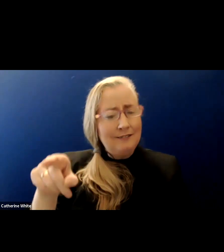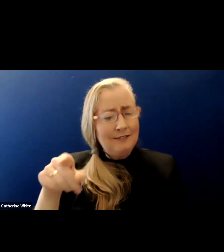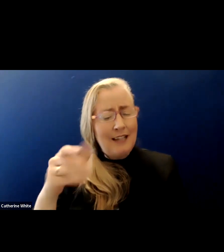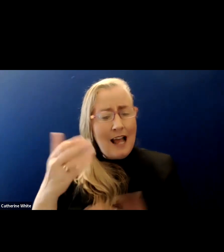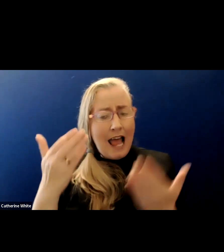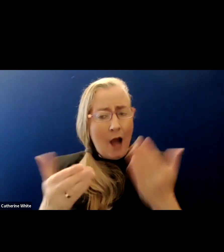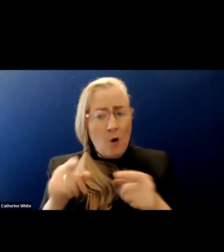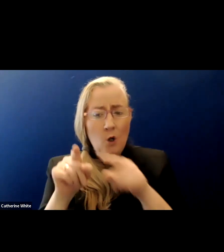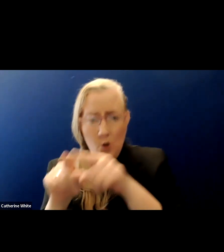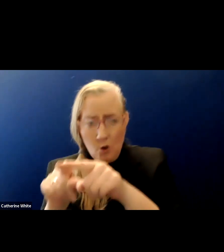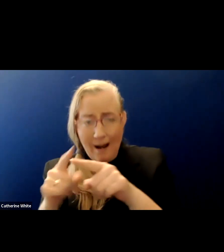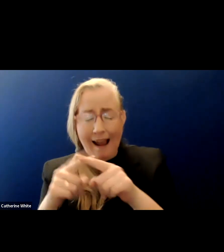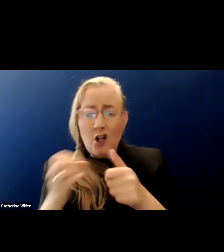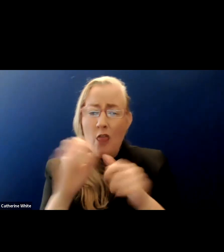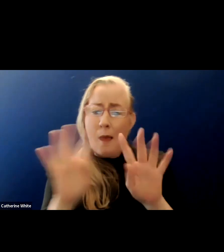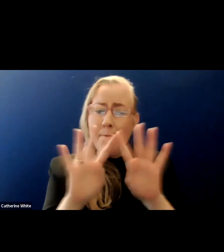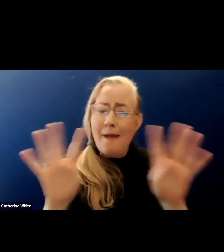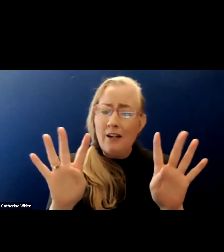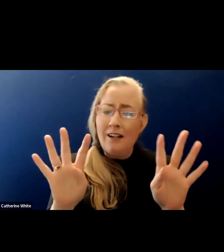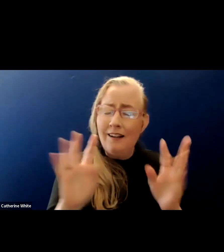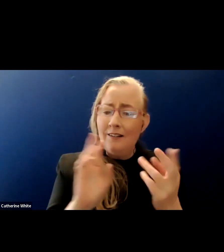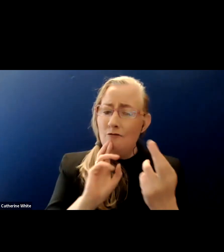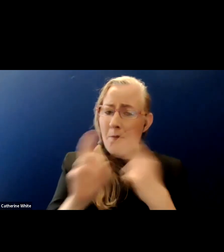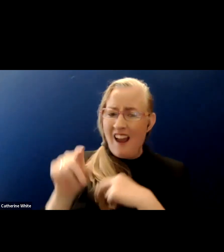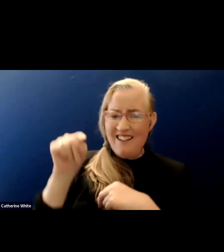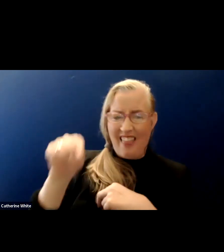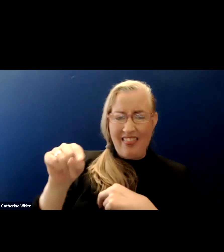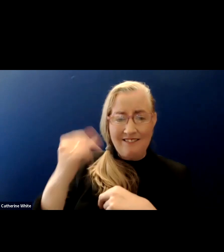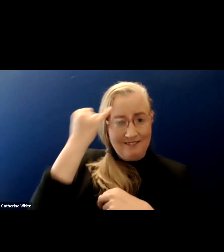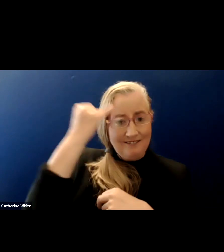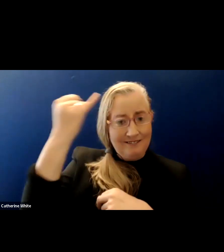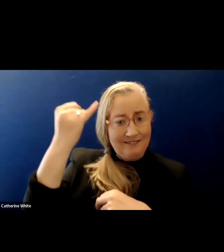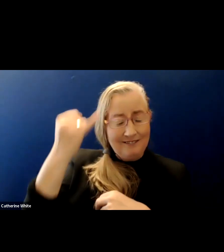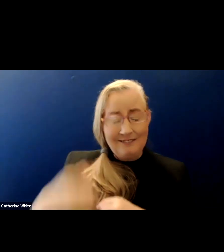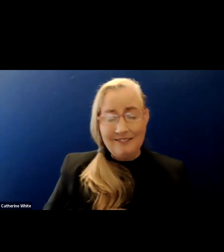would you and your other panelists respond to such a suggestion?